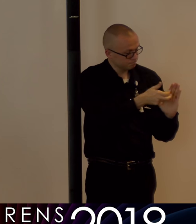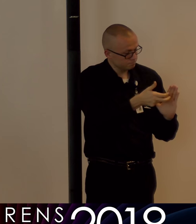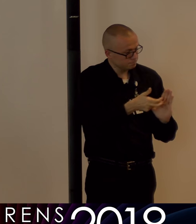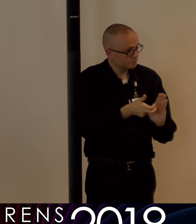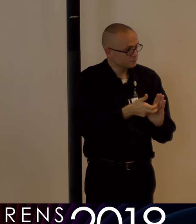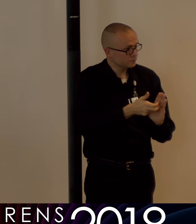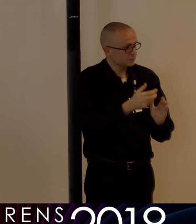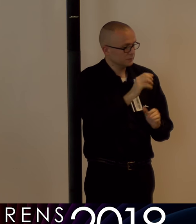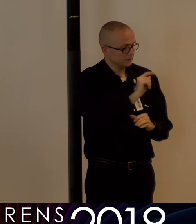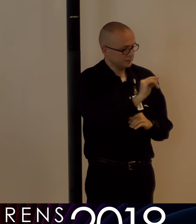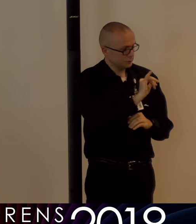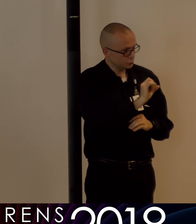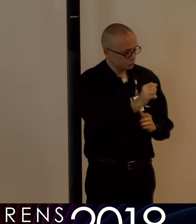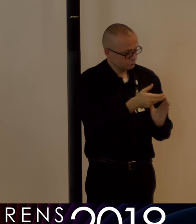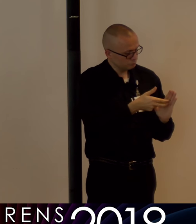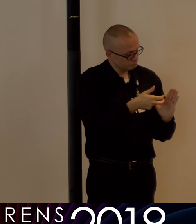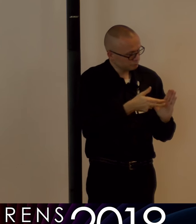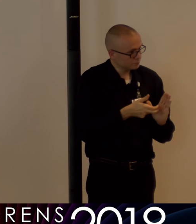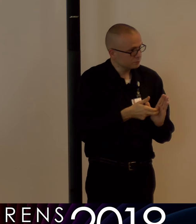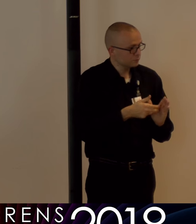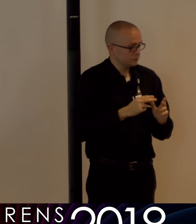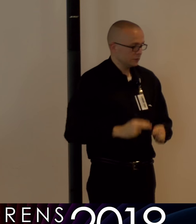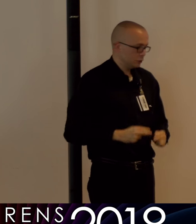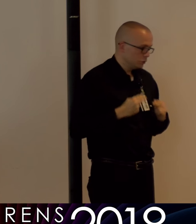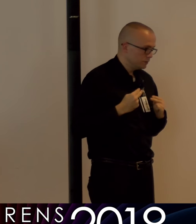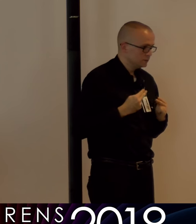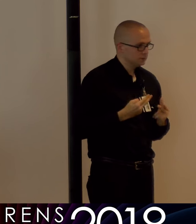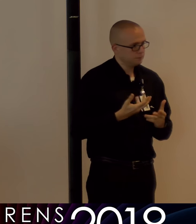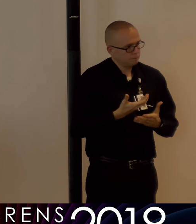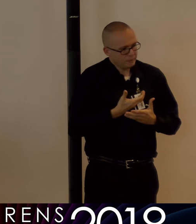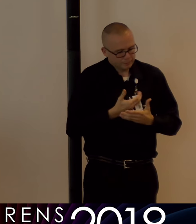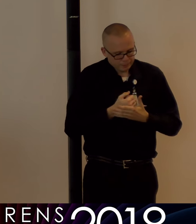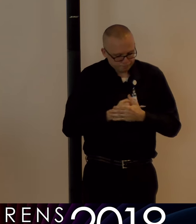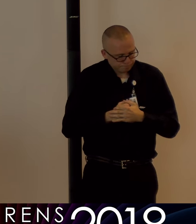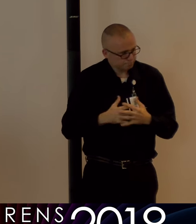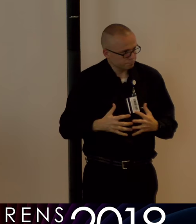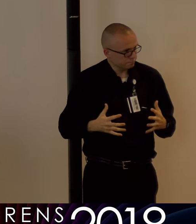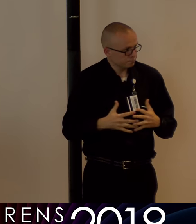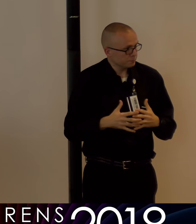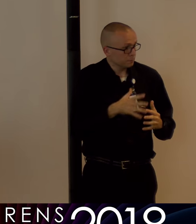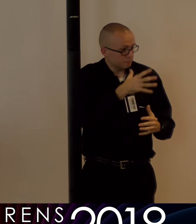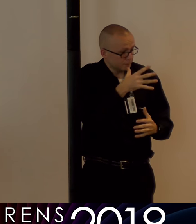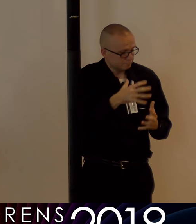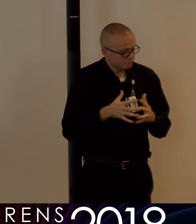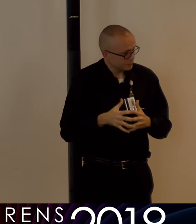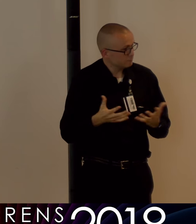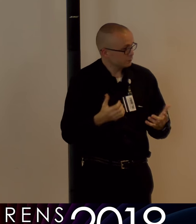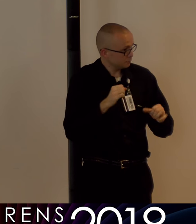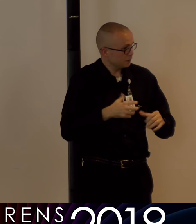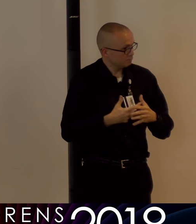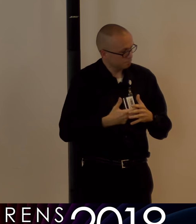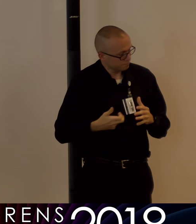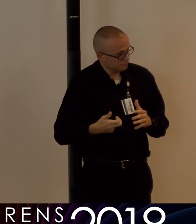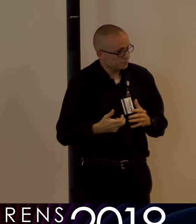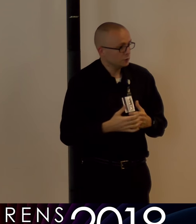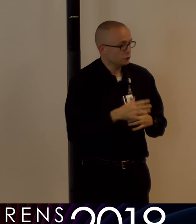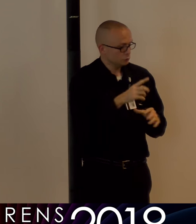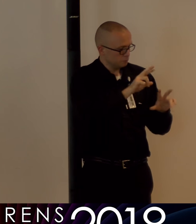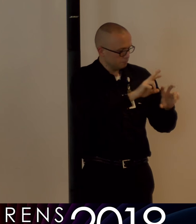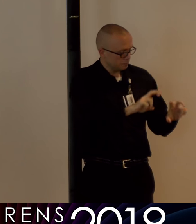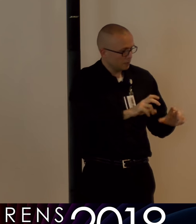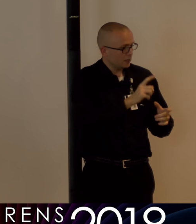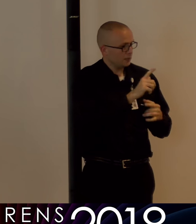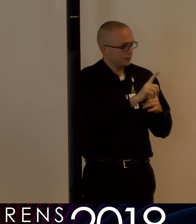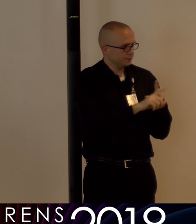from tissues, embryos, humans, whatever source you're interested in, and you can sequence them. So you can ask questions